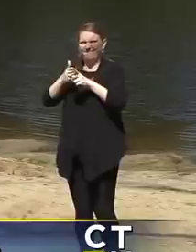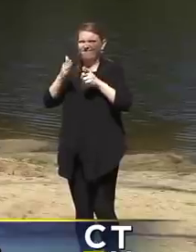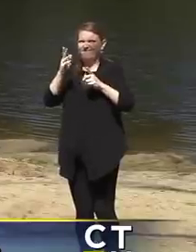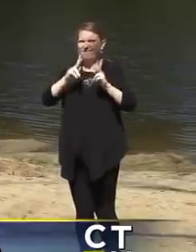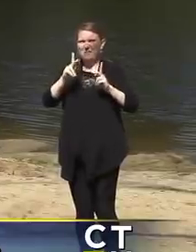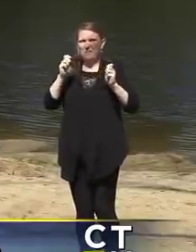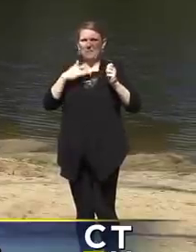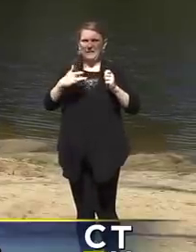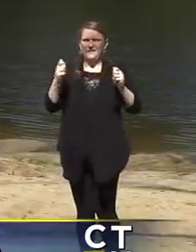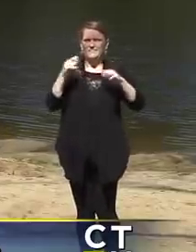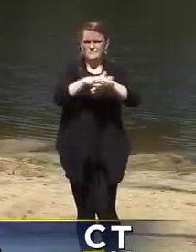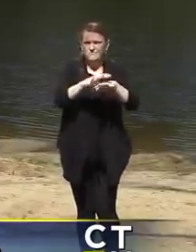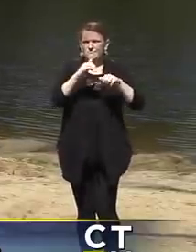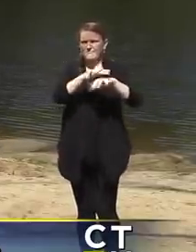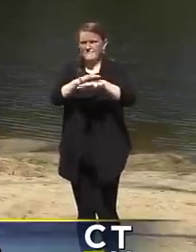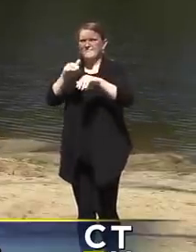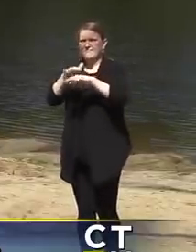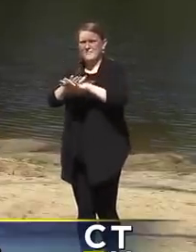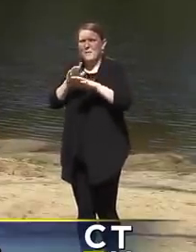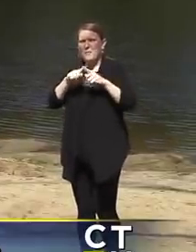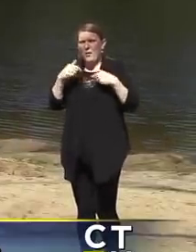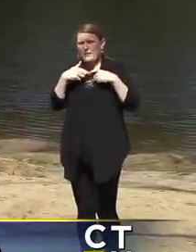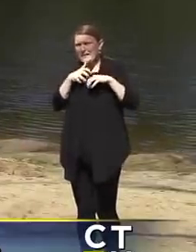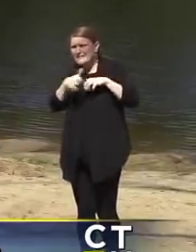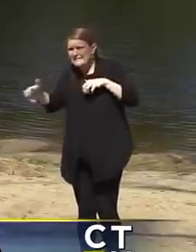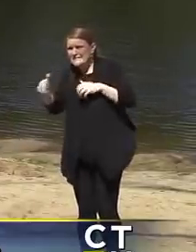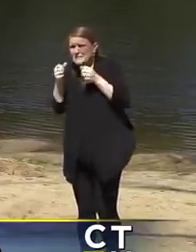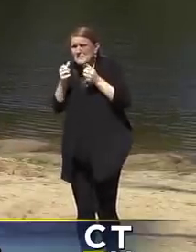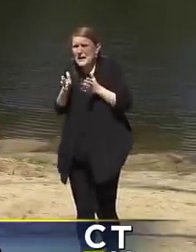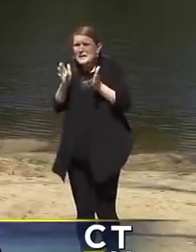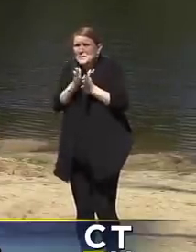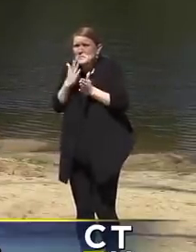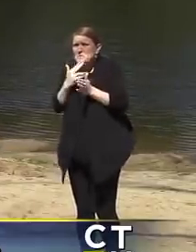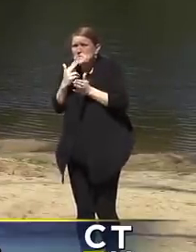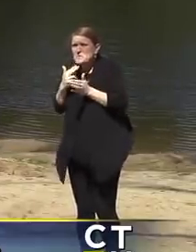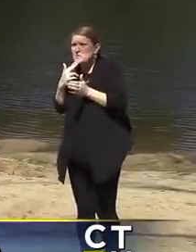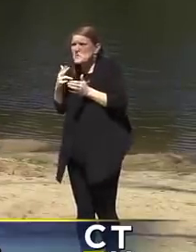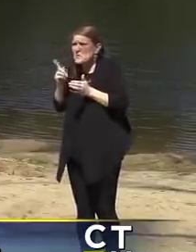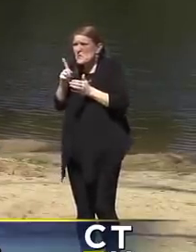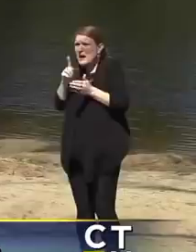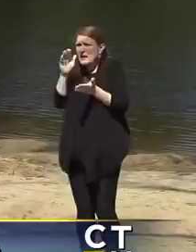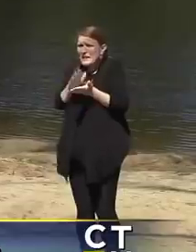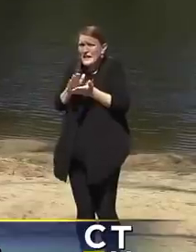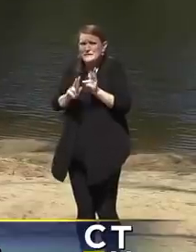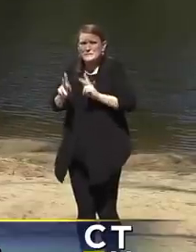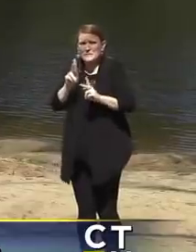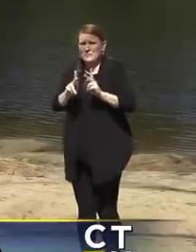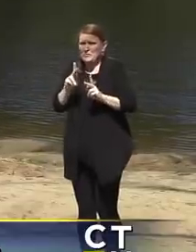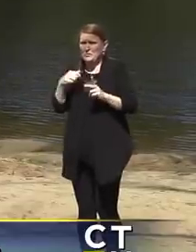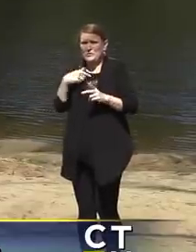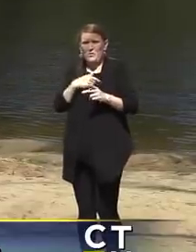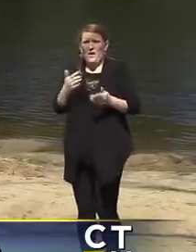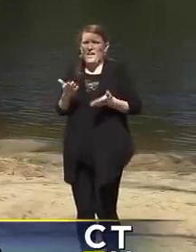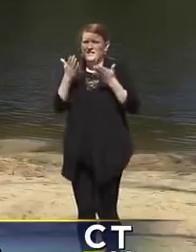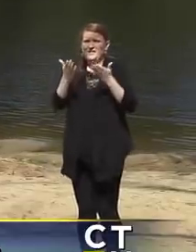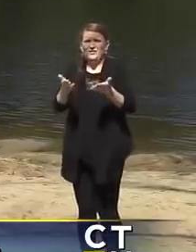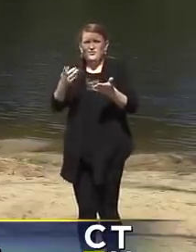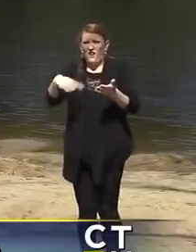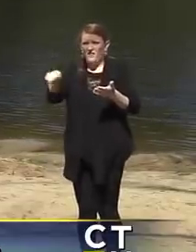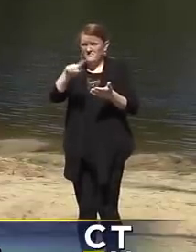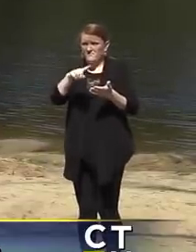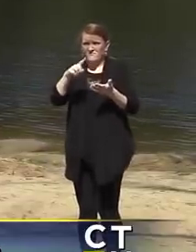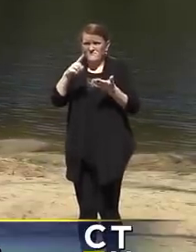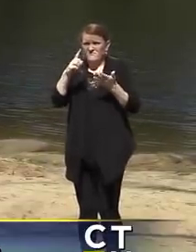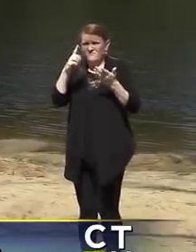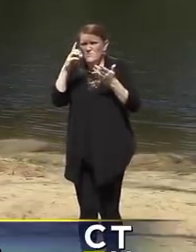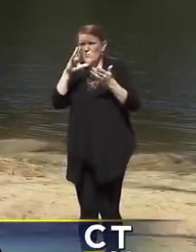are open and operating and available across the state. There are so many different opportunities that people have. So as you're weighing whether to head